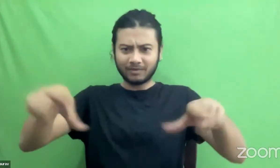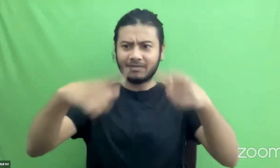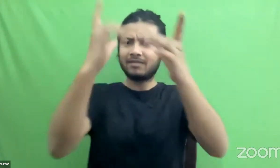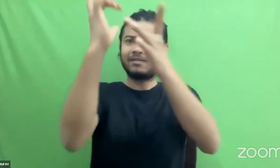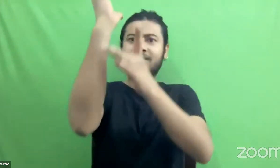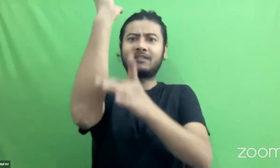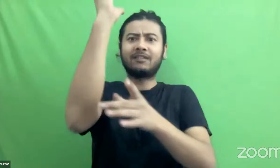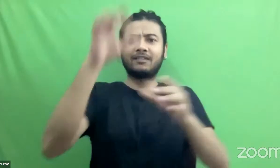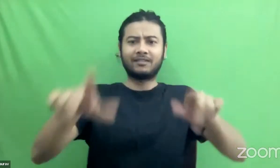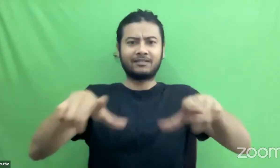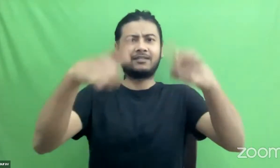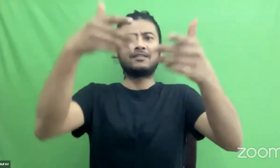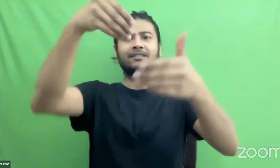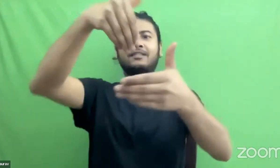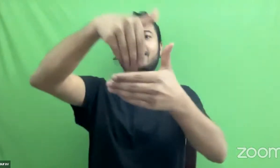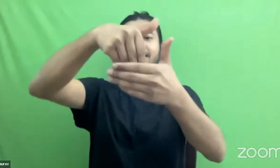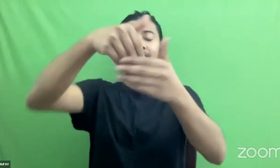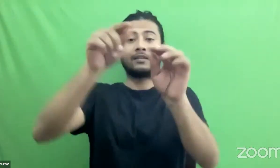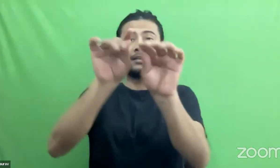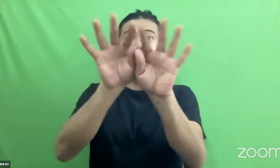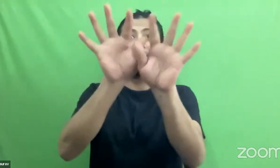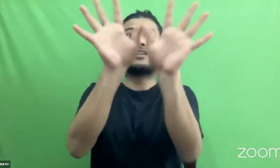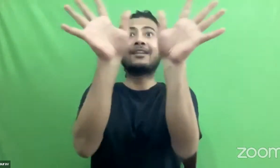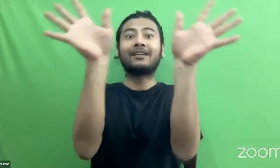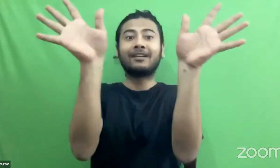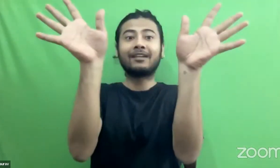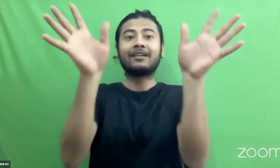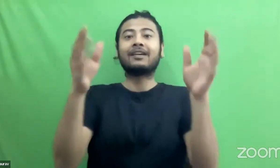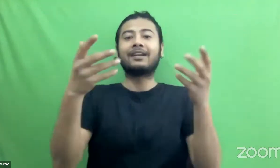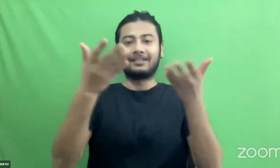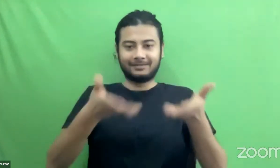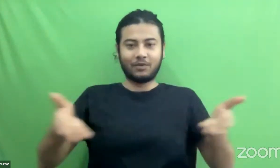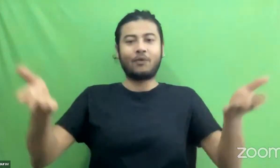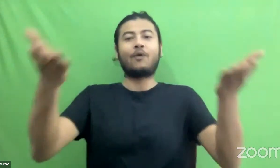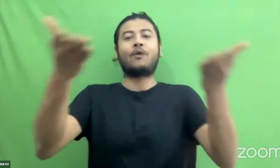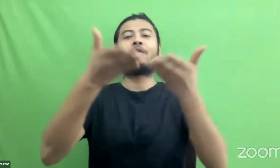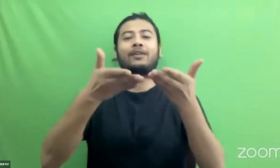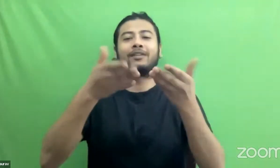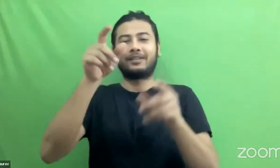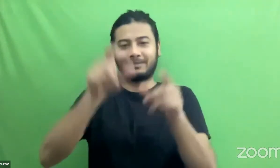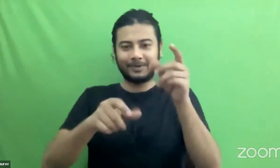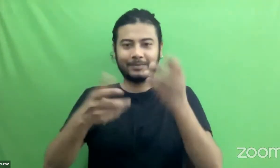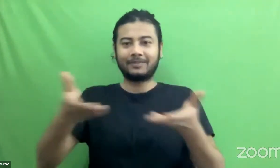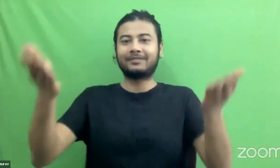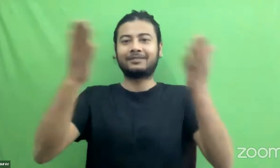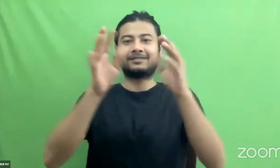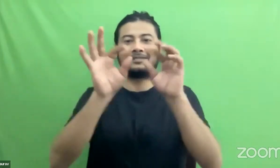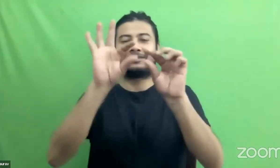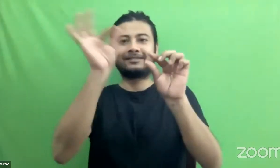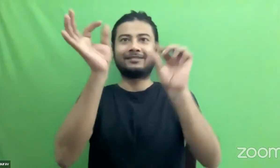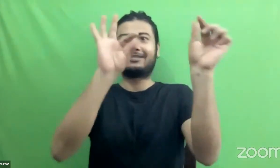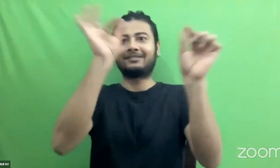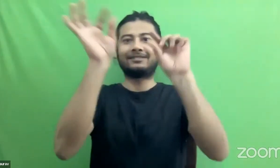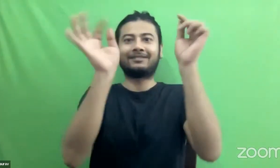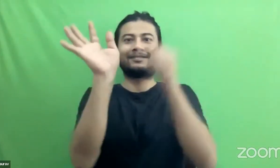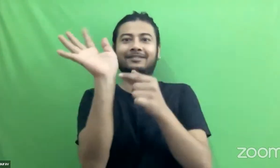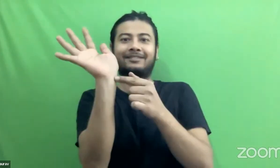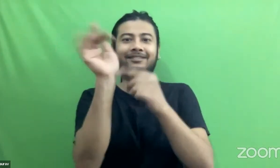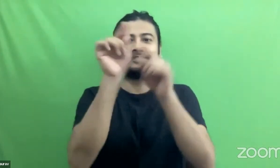preach. And when we start doing, in a way, we are helping Chaitanya Mahaprabhu in his mission. So what is Mahaprabhu's mission? His